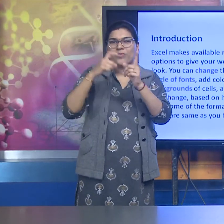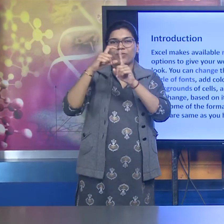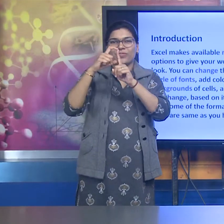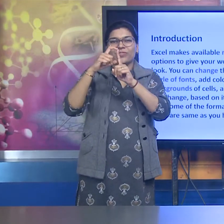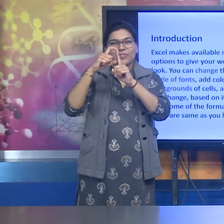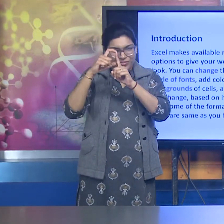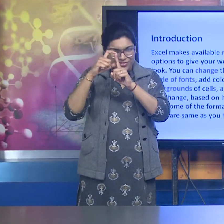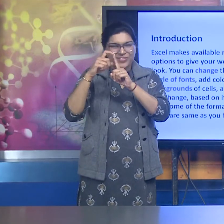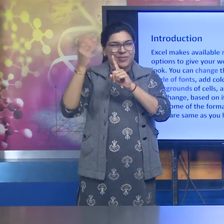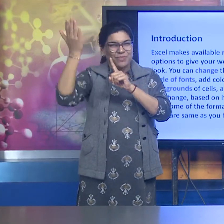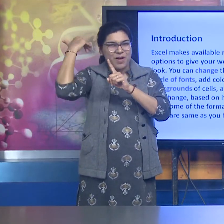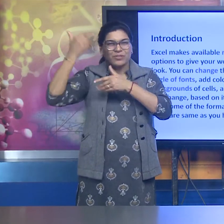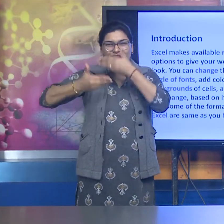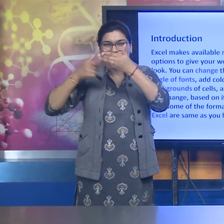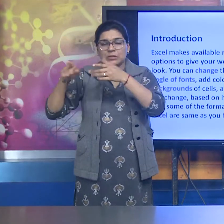value.